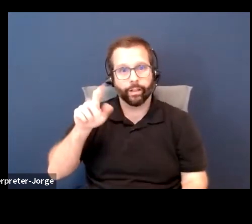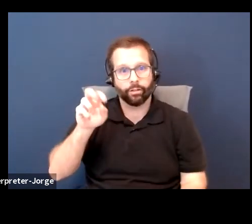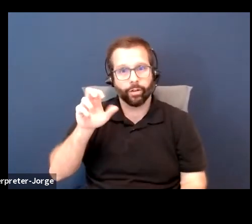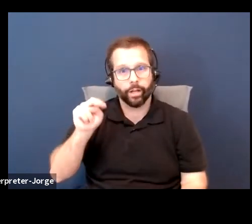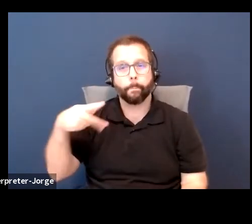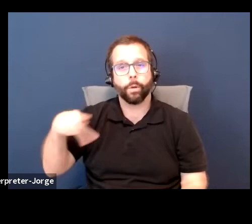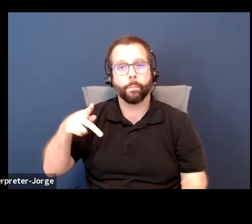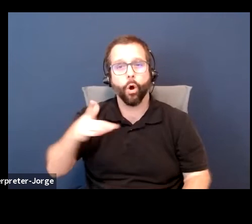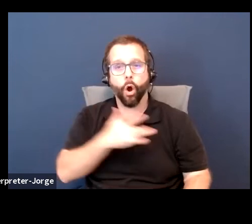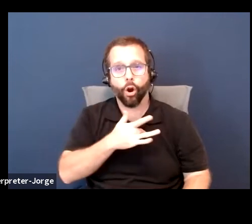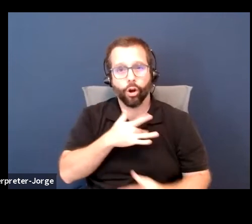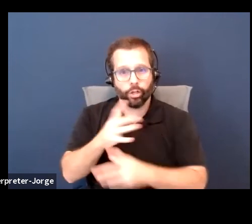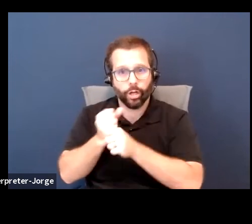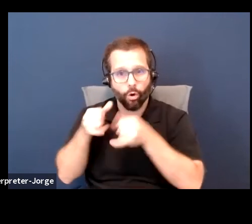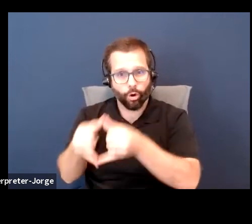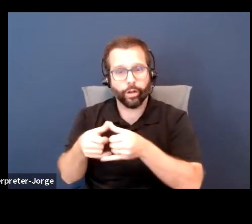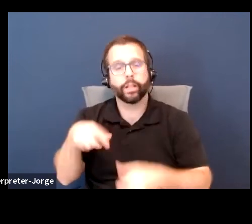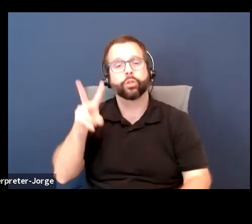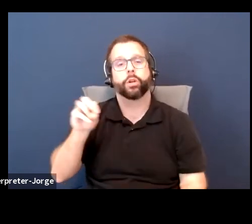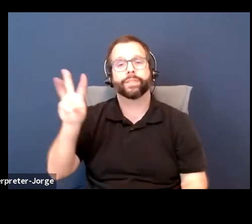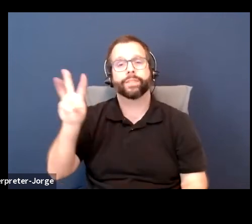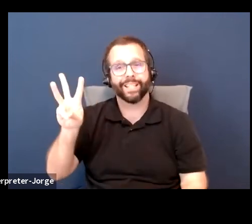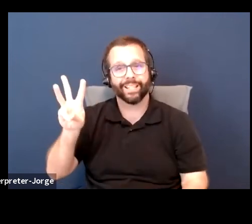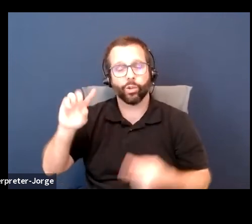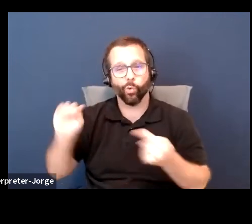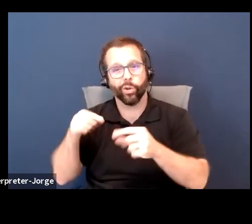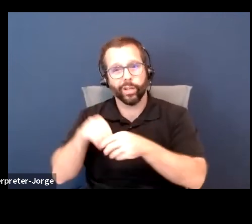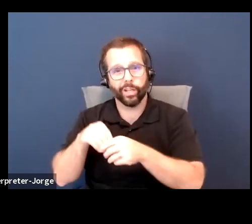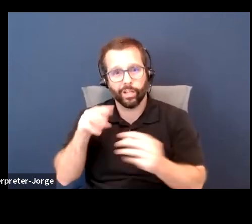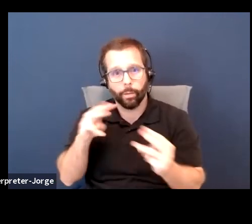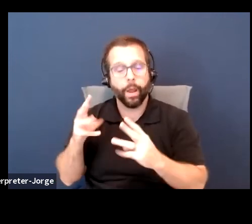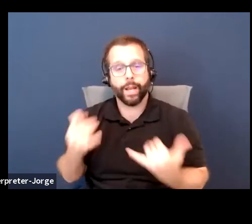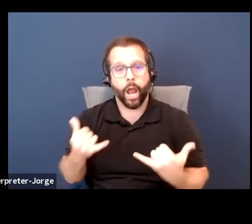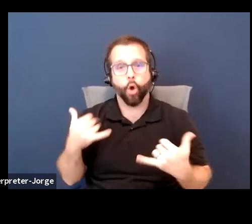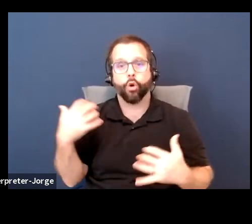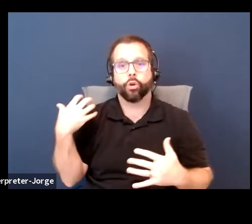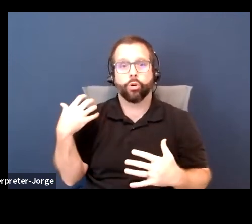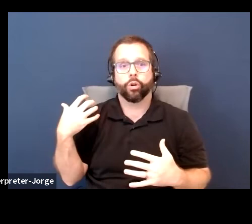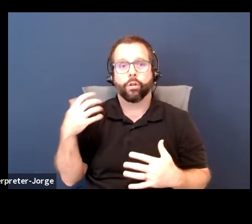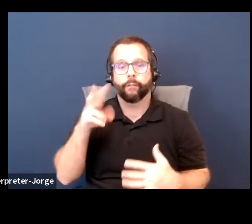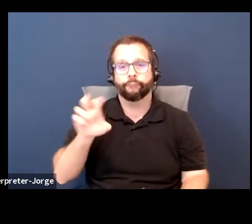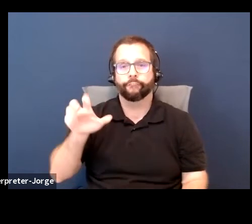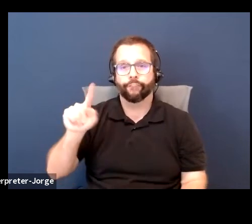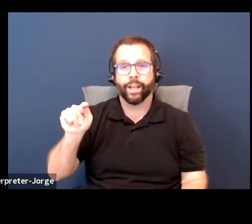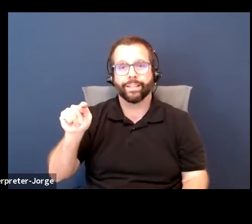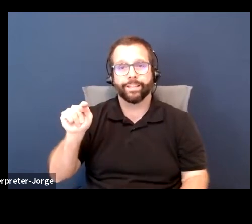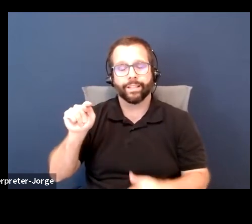in 2006, and I'm the current commander of the Cherokee Nation's Veteran Affairs and